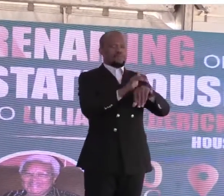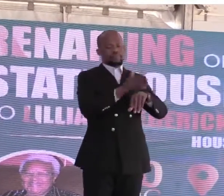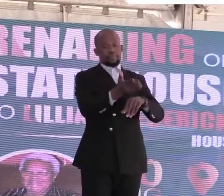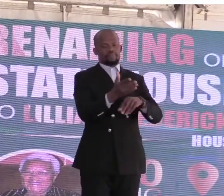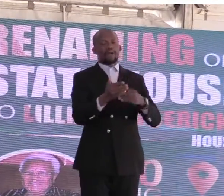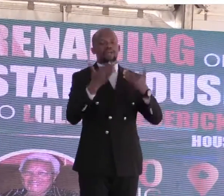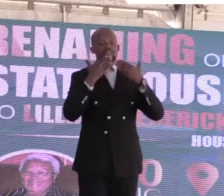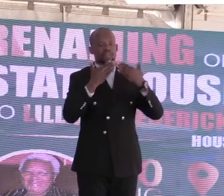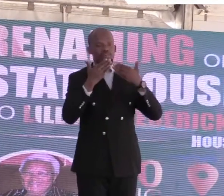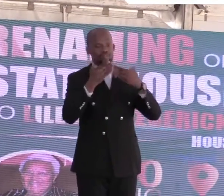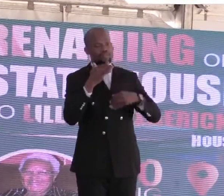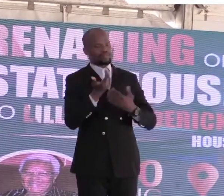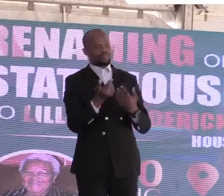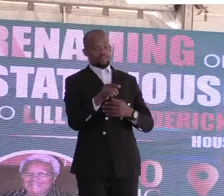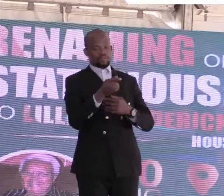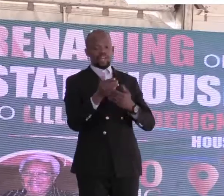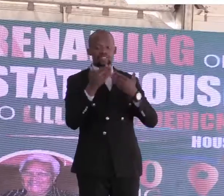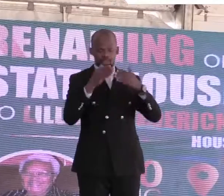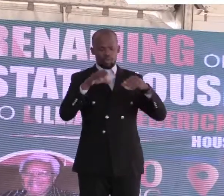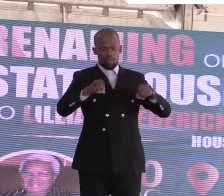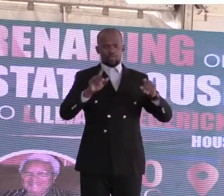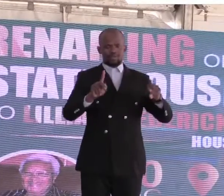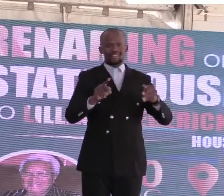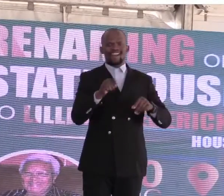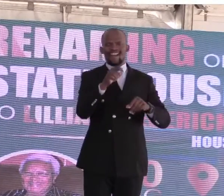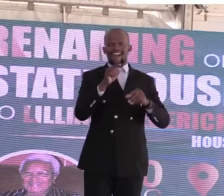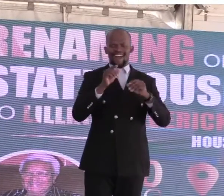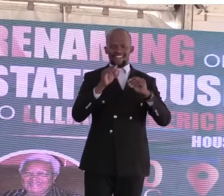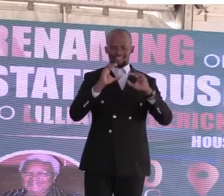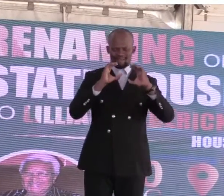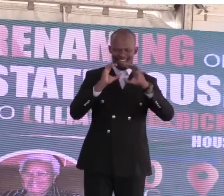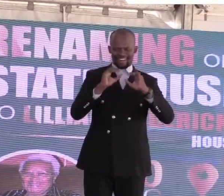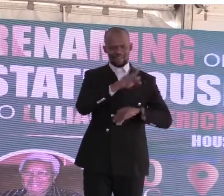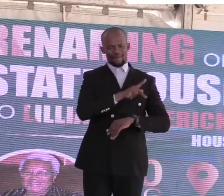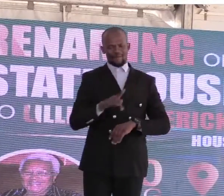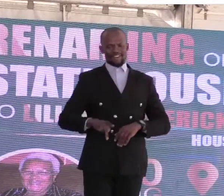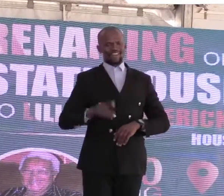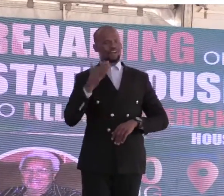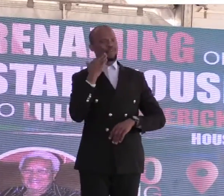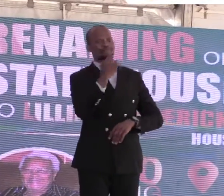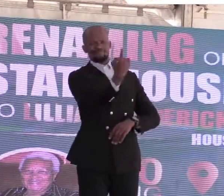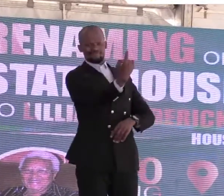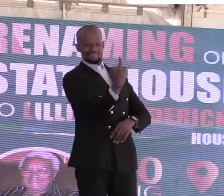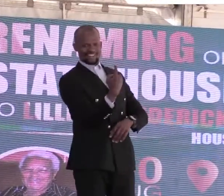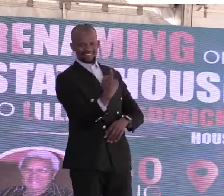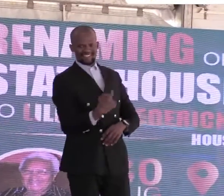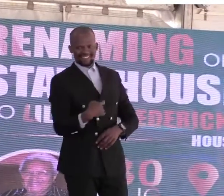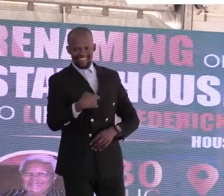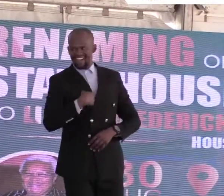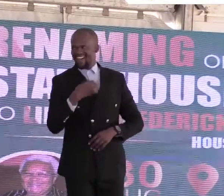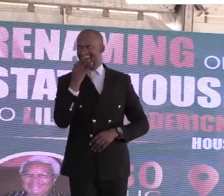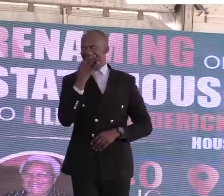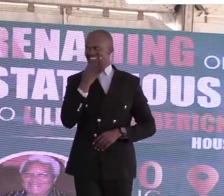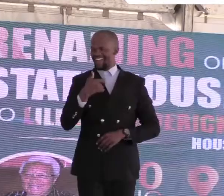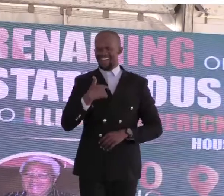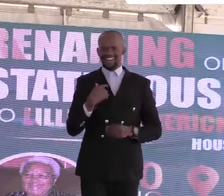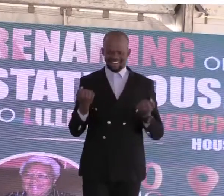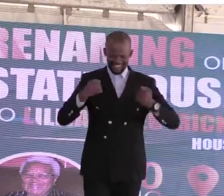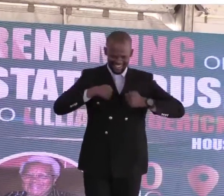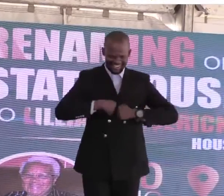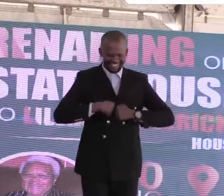I want to thank you for the opportunity. I joked with the Premier when he was making his way in to say that I'm wearing my ANC colors